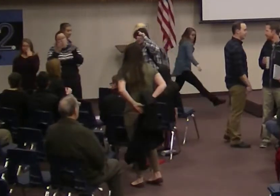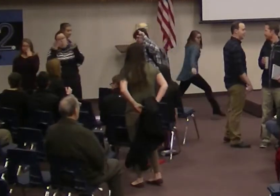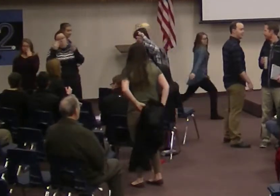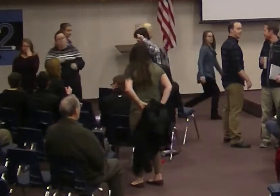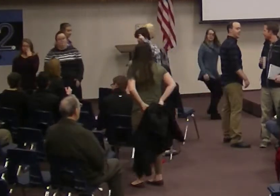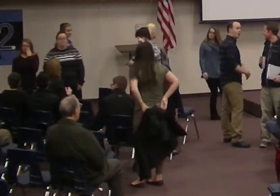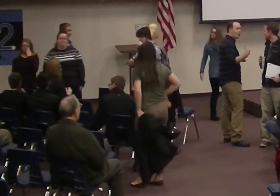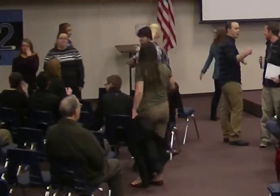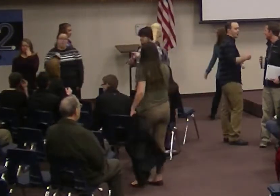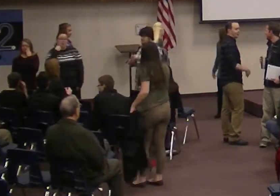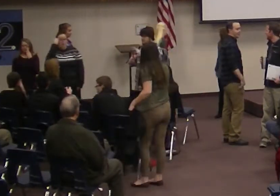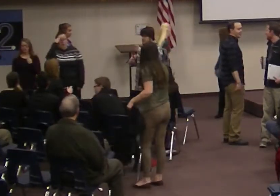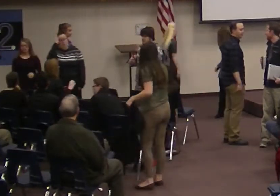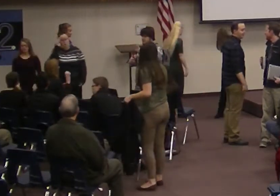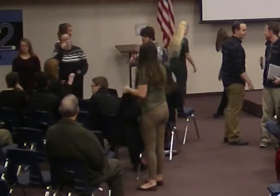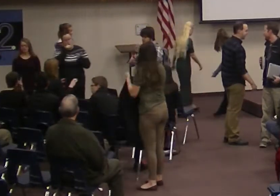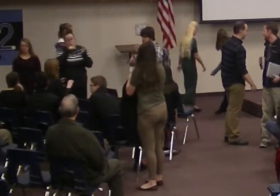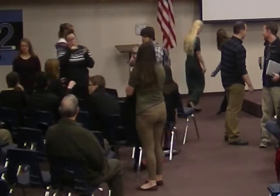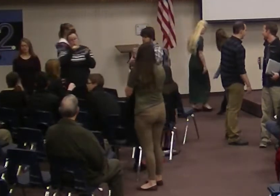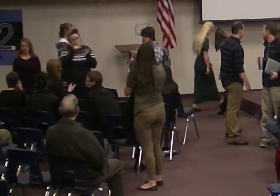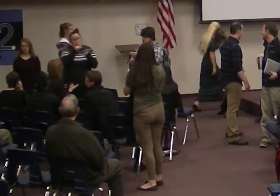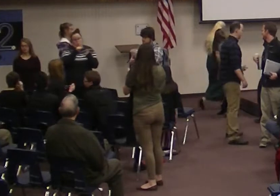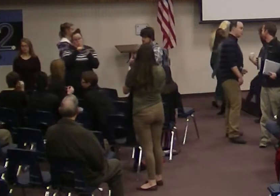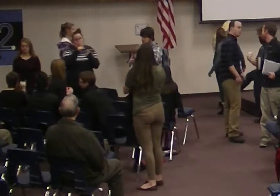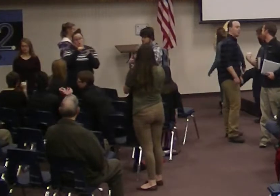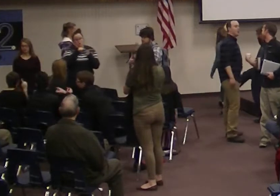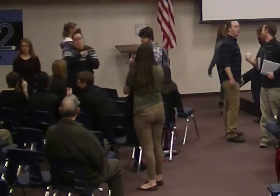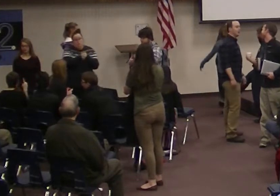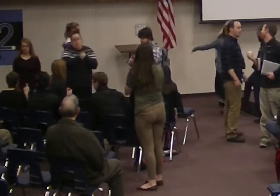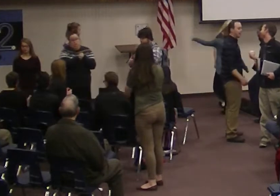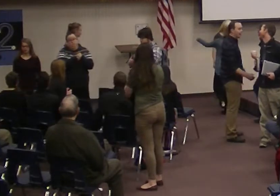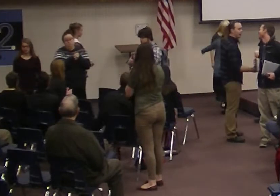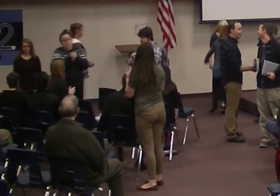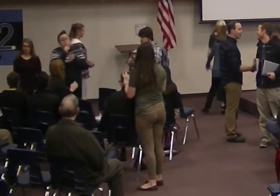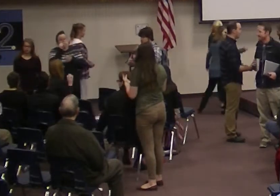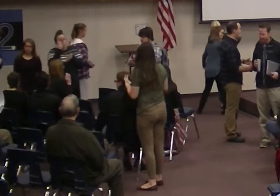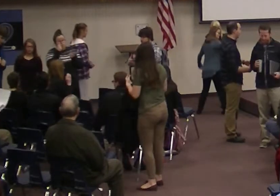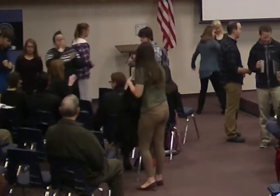again. Give me this. No, don't be sorry.